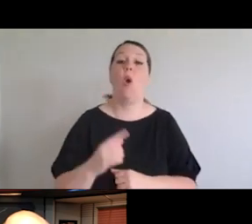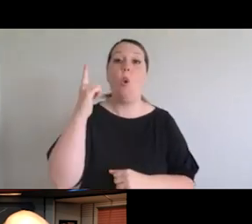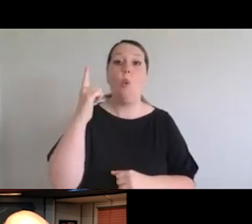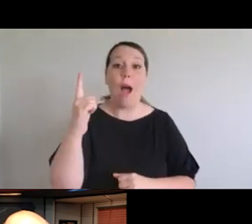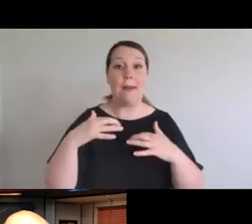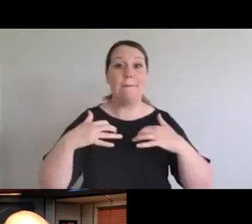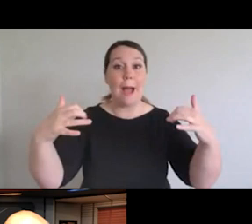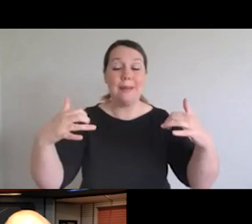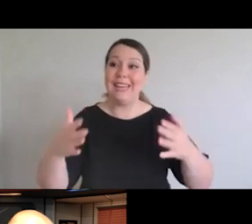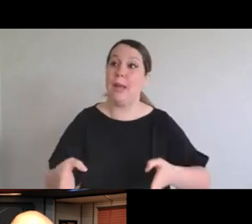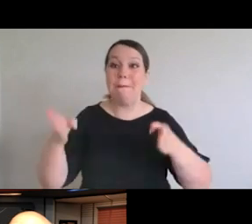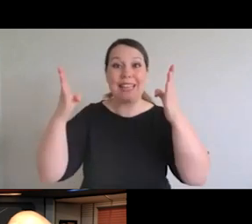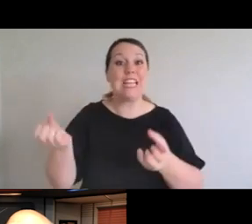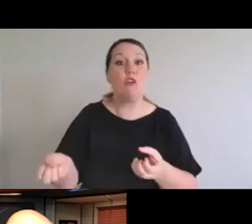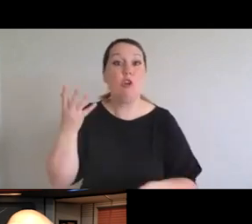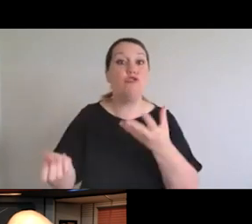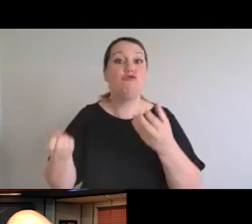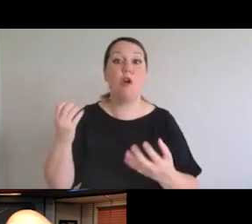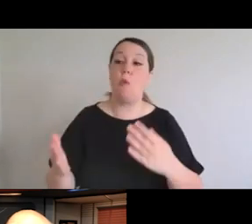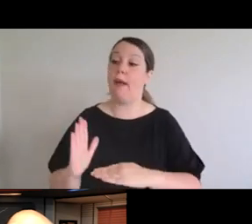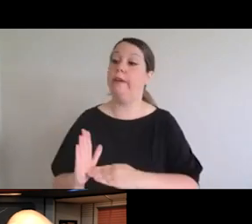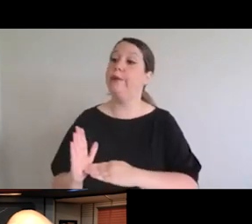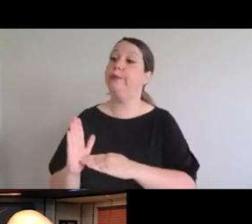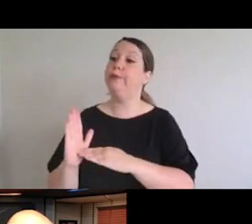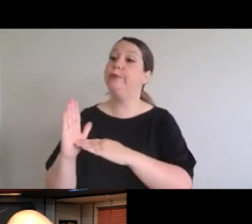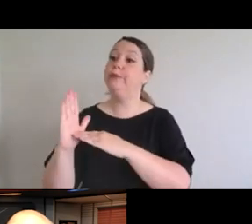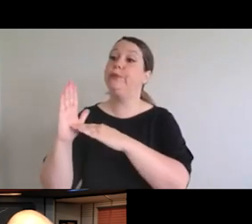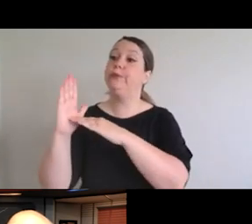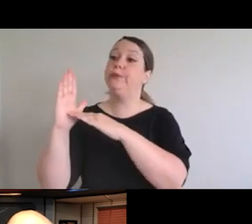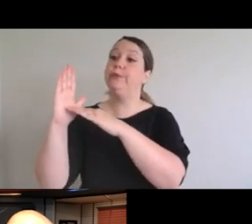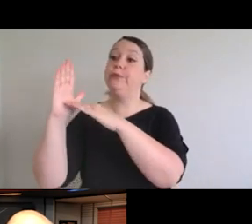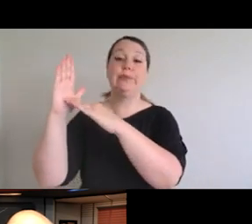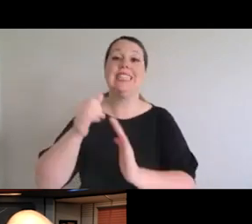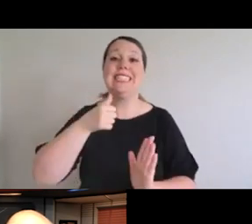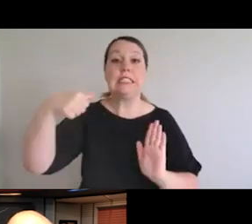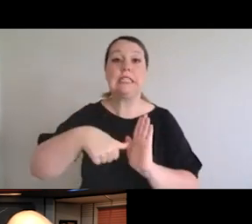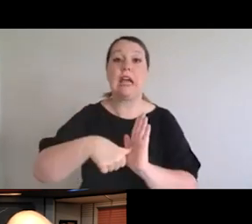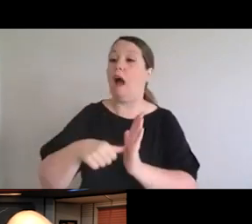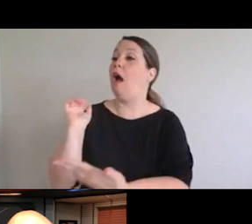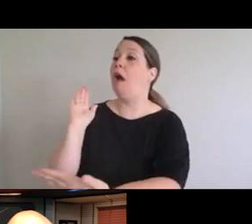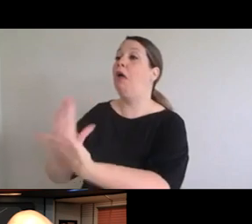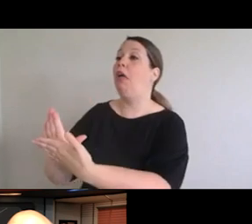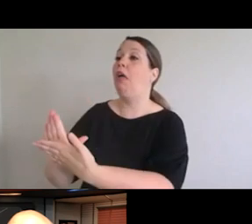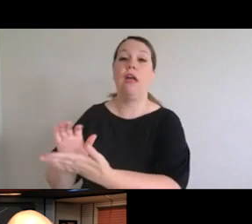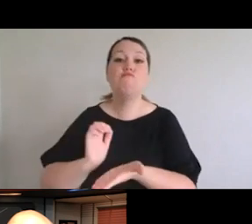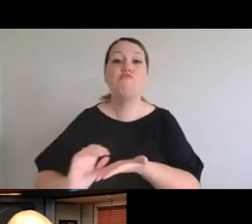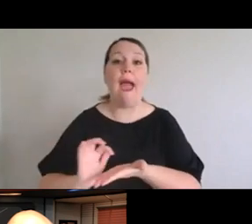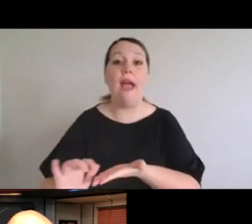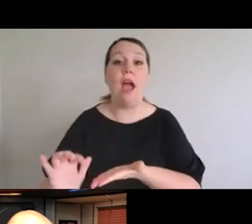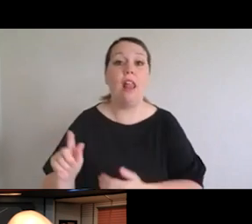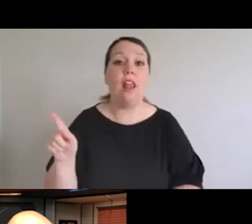building in Rotorua, and guess what? The goal of the entire program has been met. We've